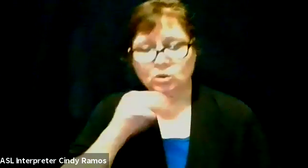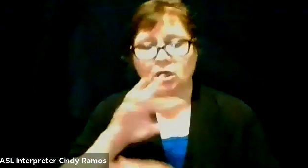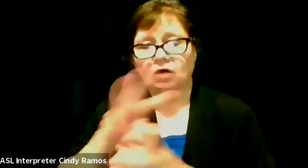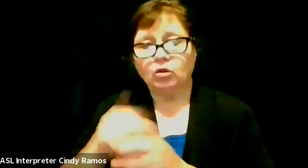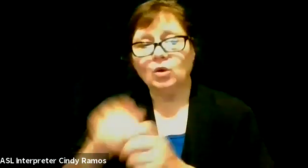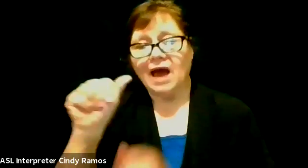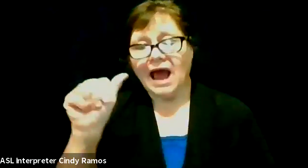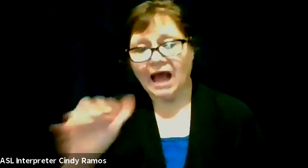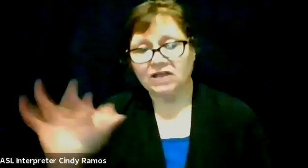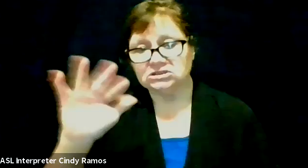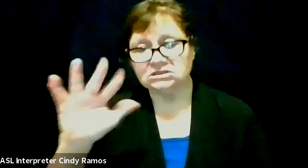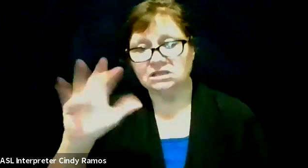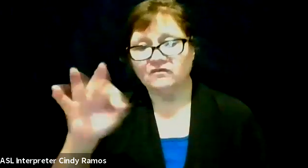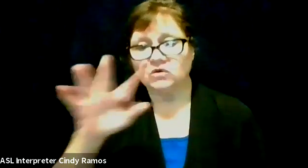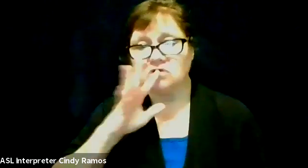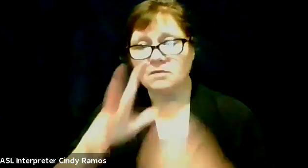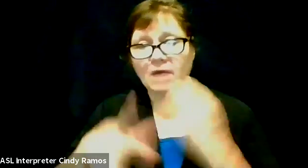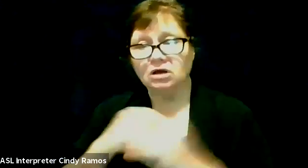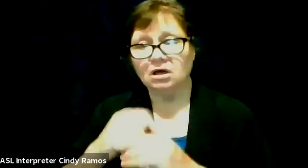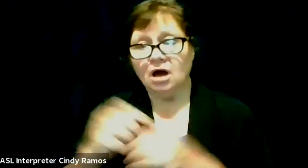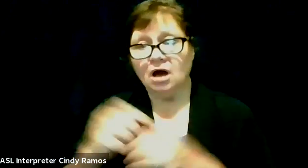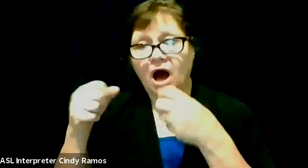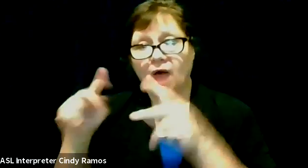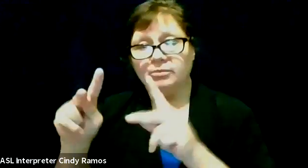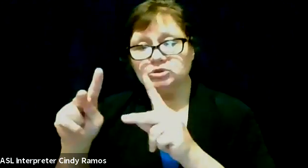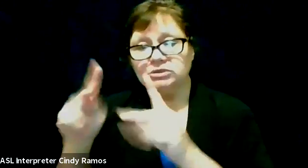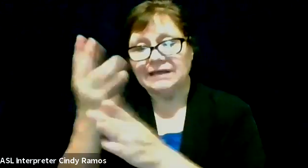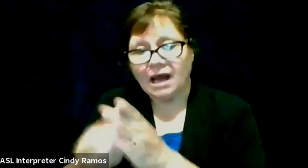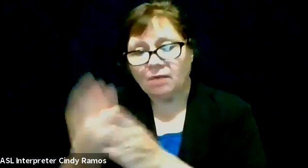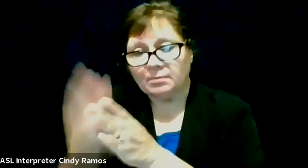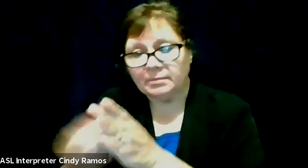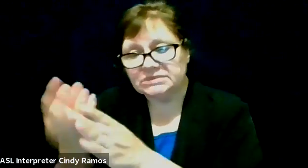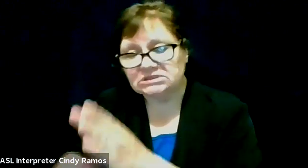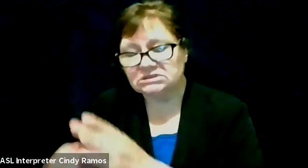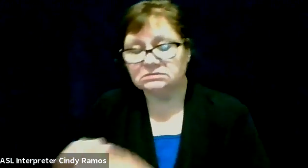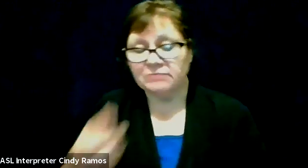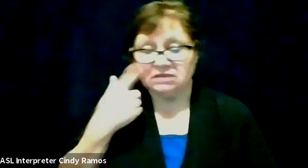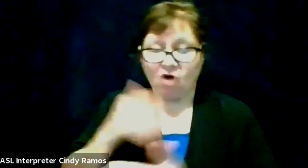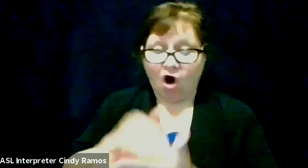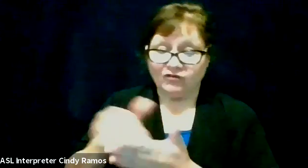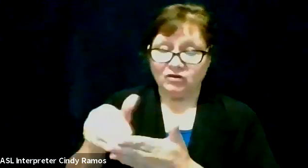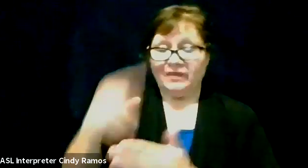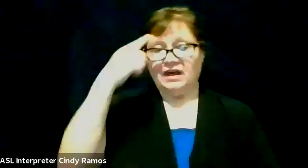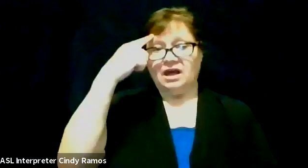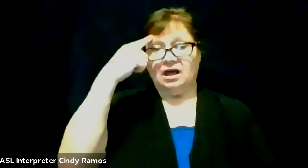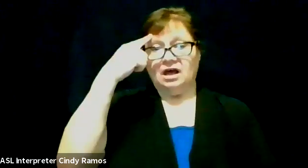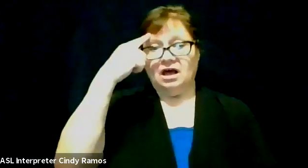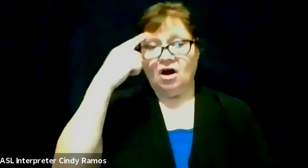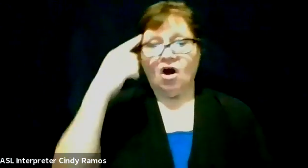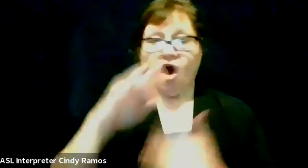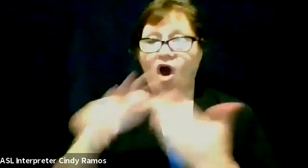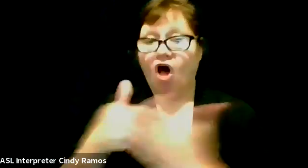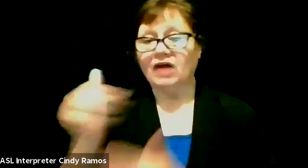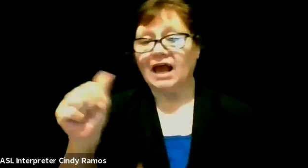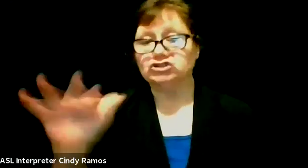when we're talking about opportunity achievement gaps, because I think we often think, you know, that, oh, all Asians are